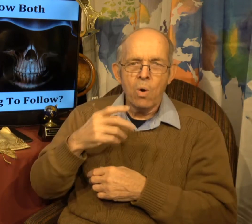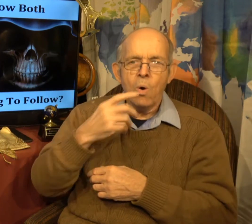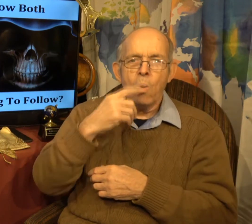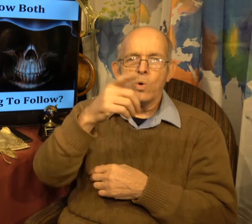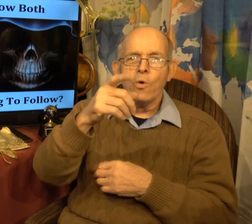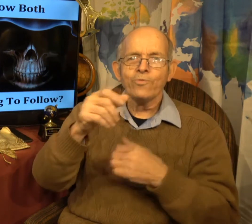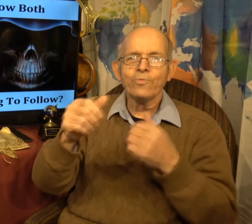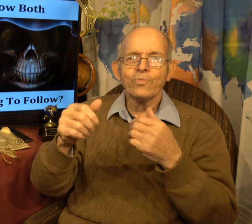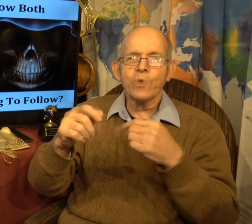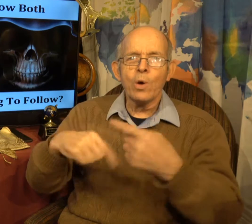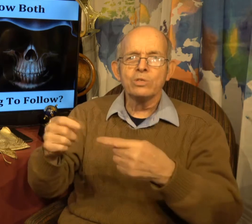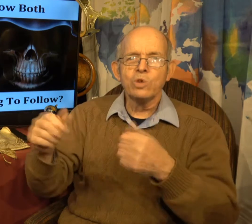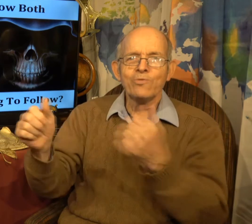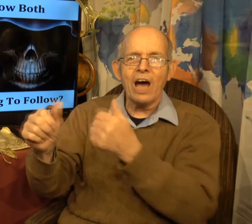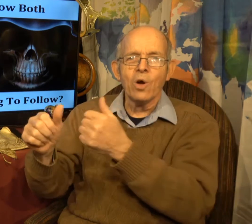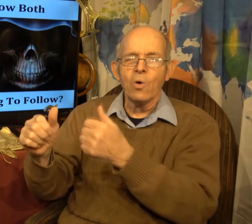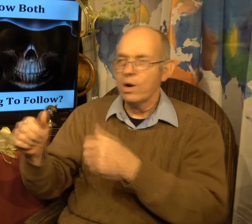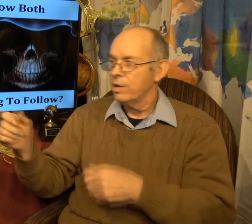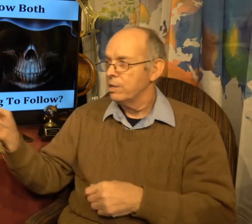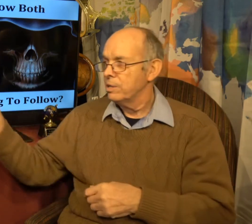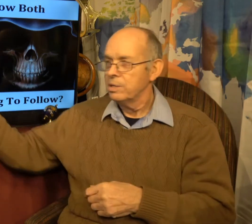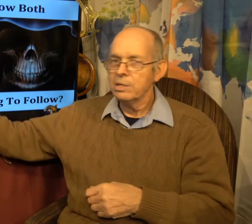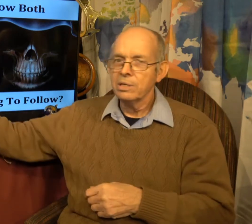Who are going to follow?